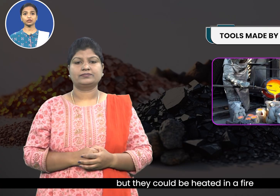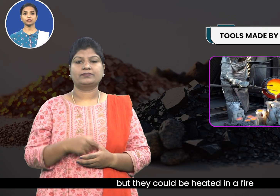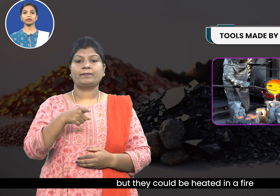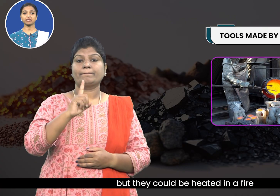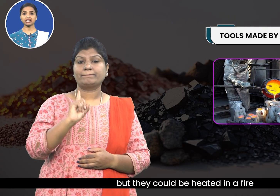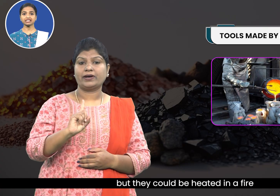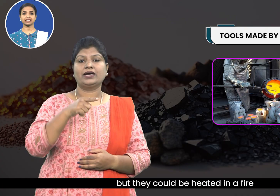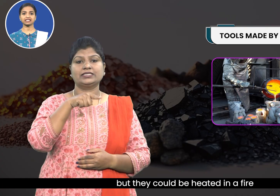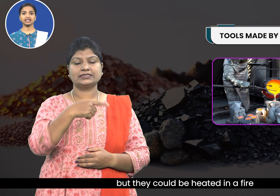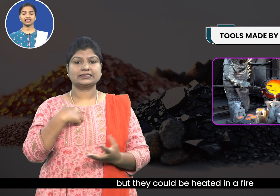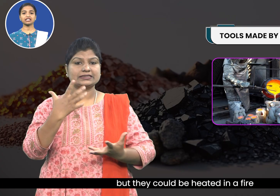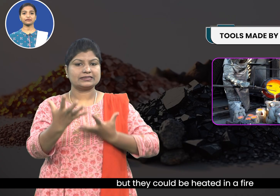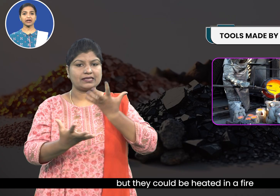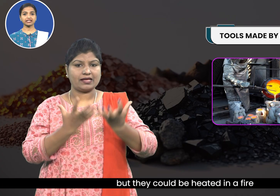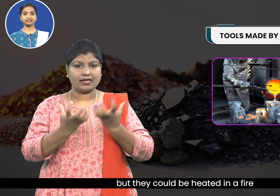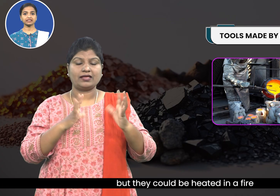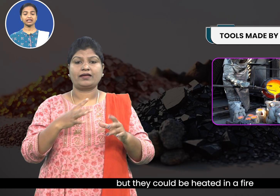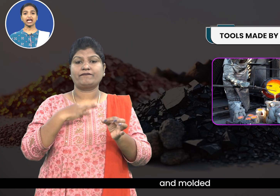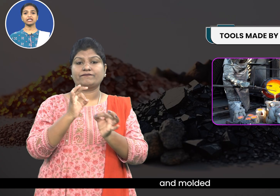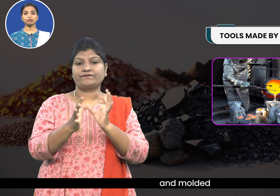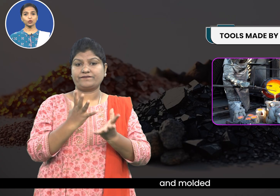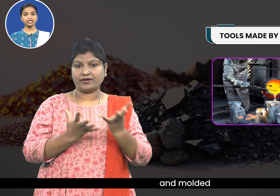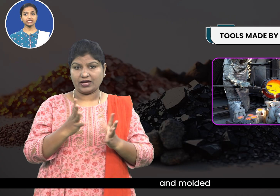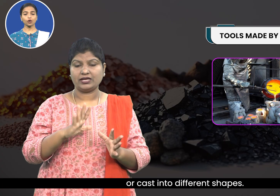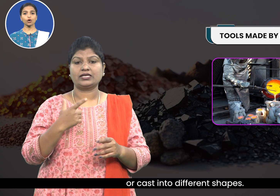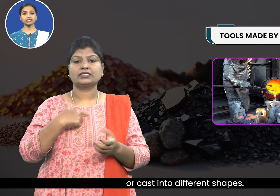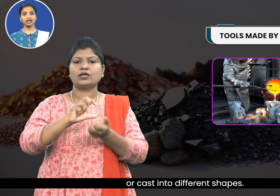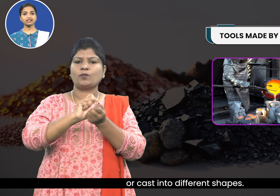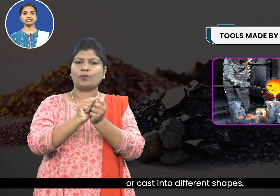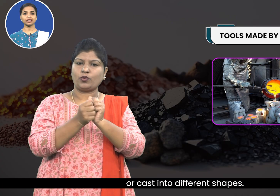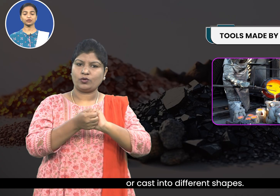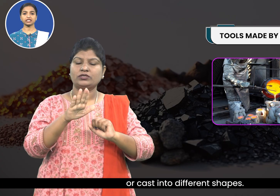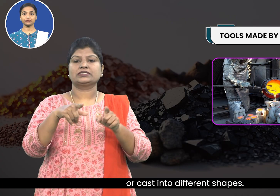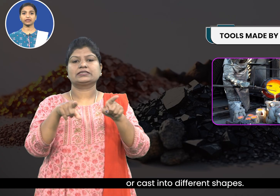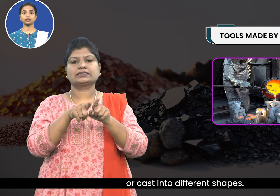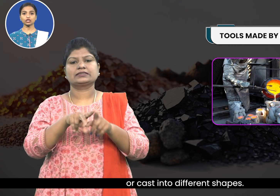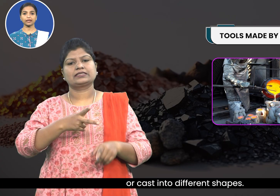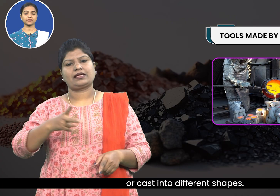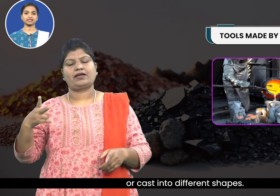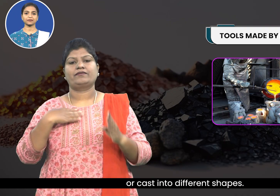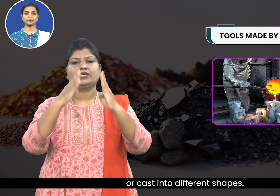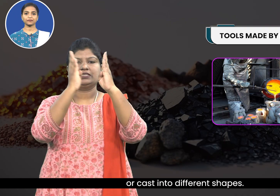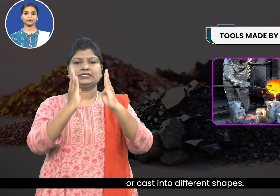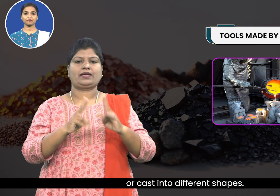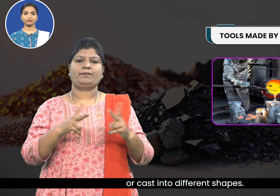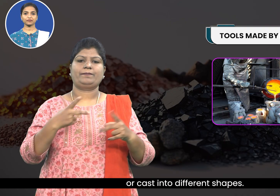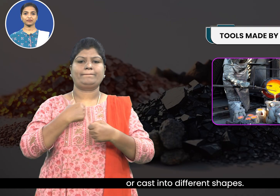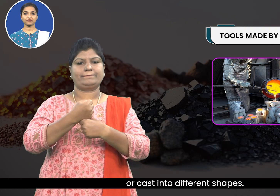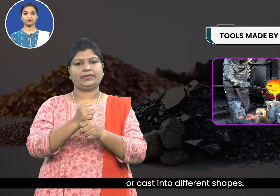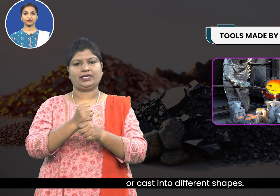but they could be heated in a fire and molded or cast into different shapes.